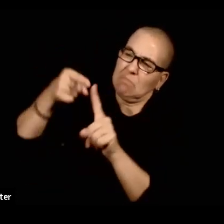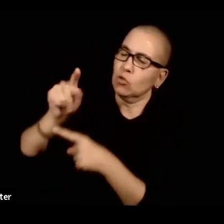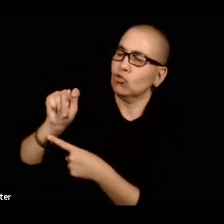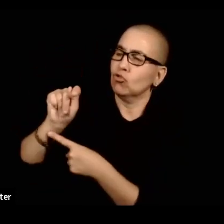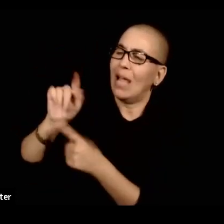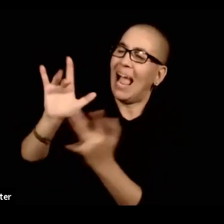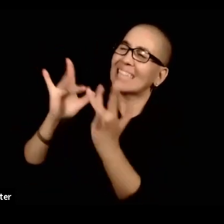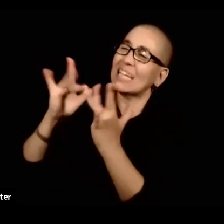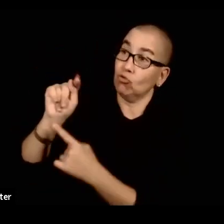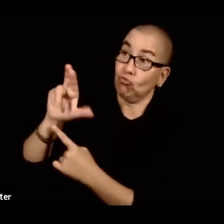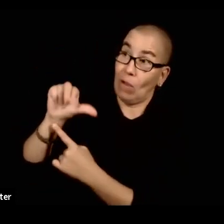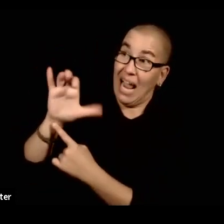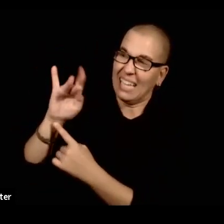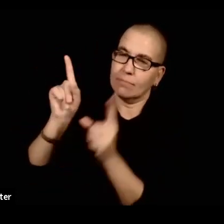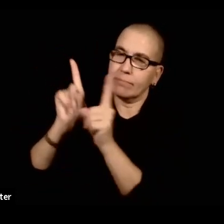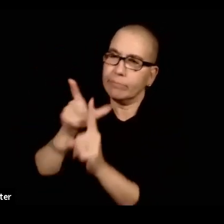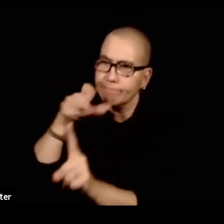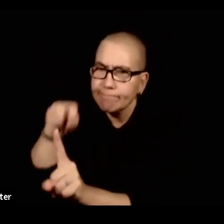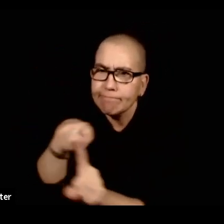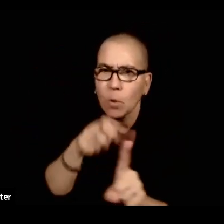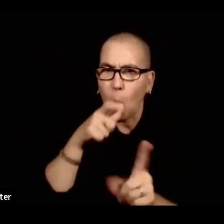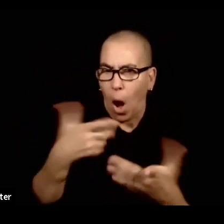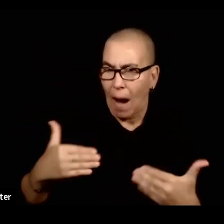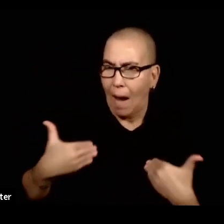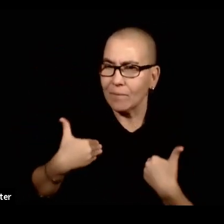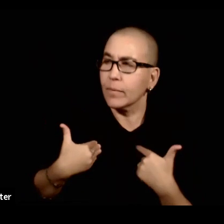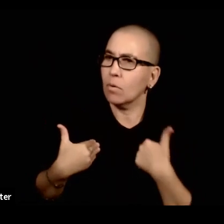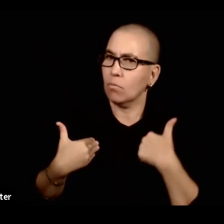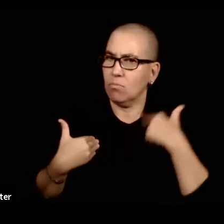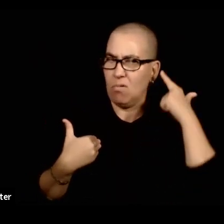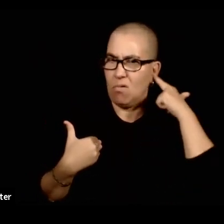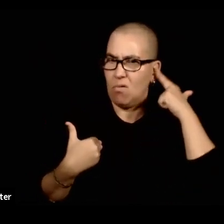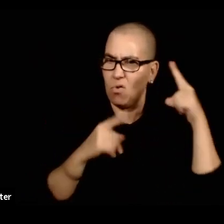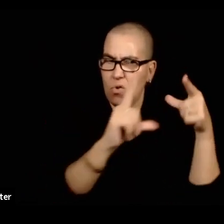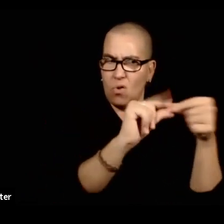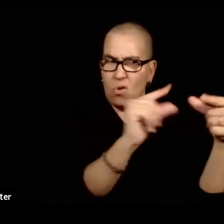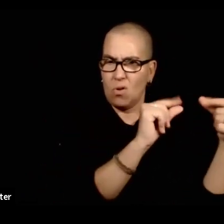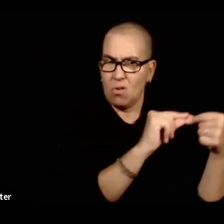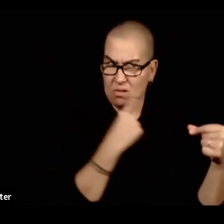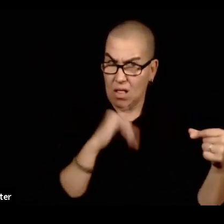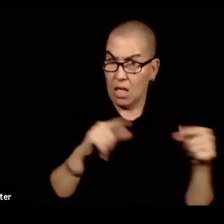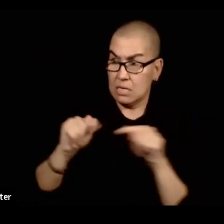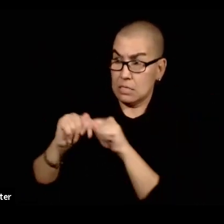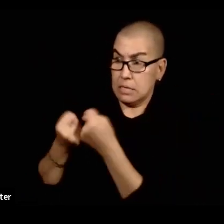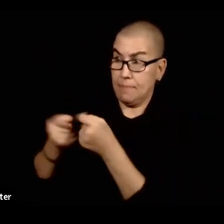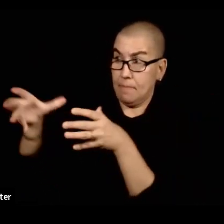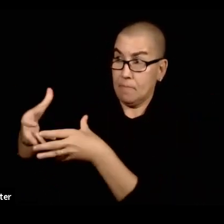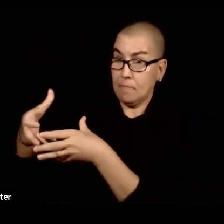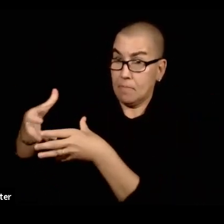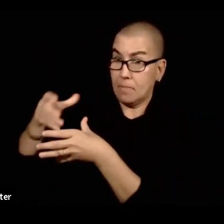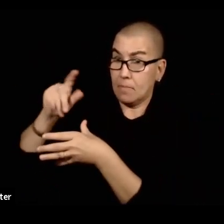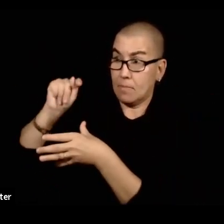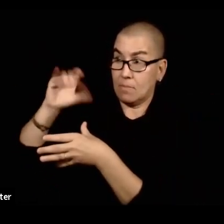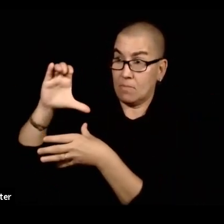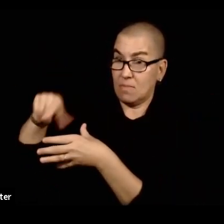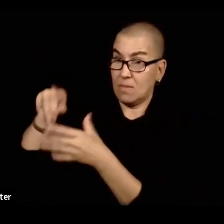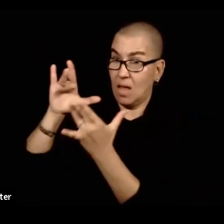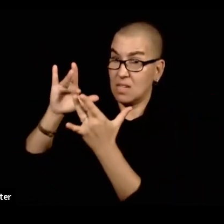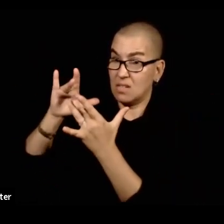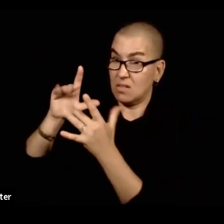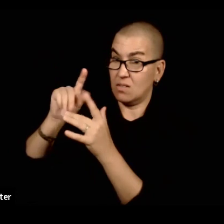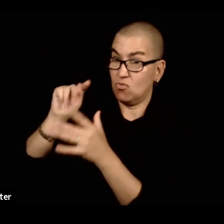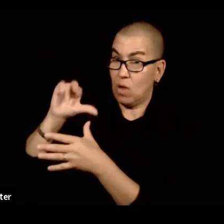when after they talked to somebody from the contact tracing team, they were sort of confused as to whether or not they should be telling